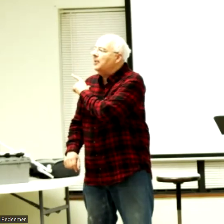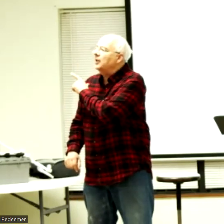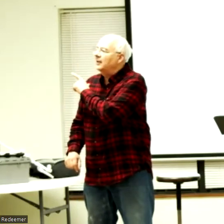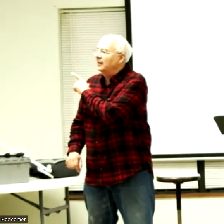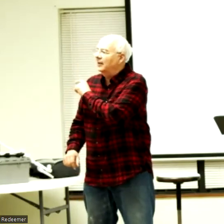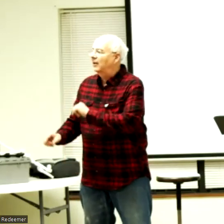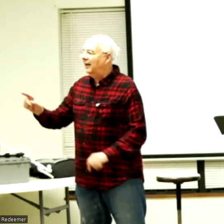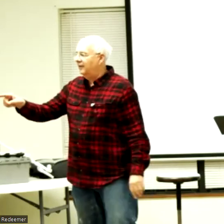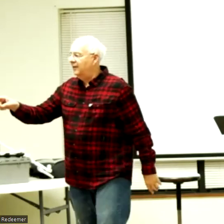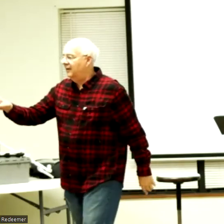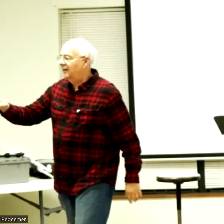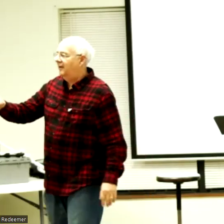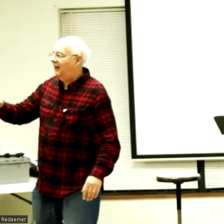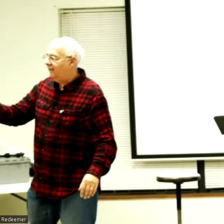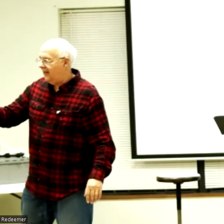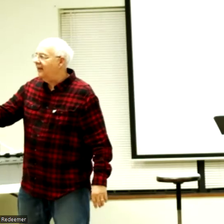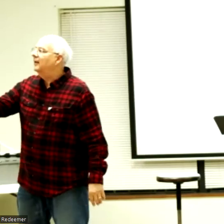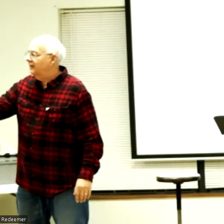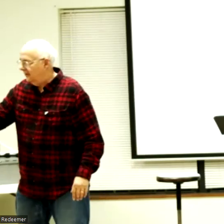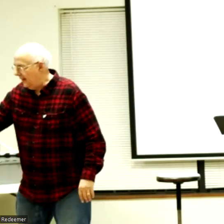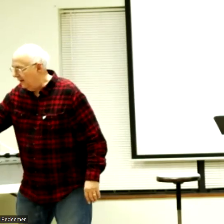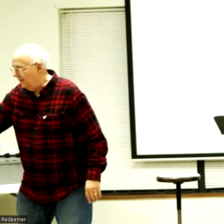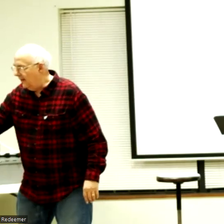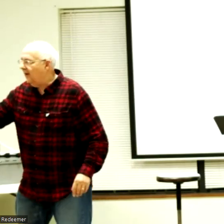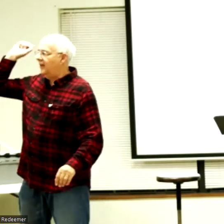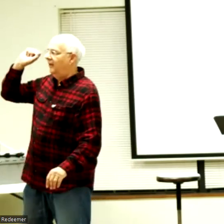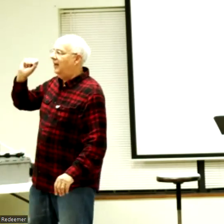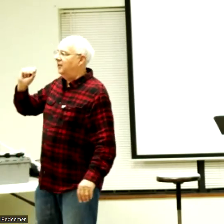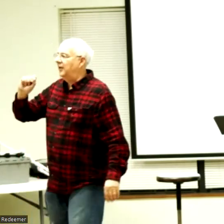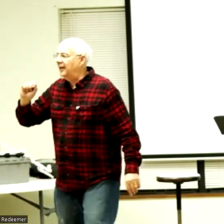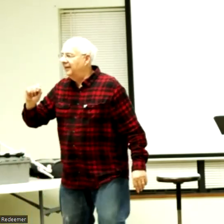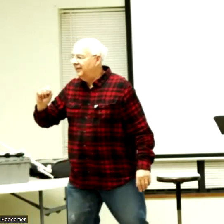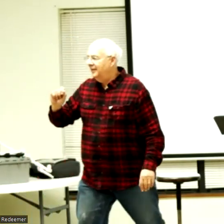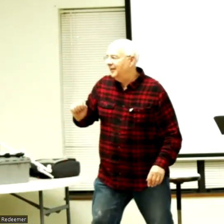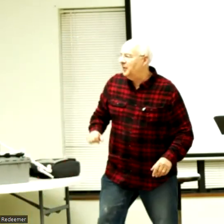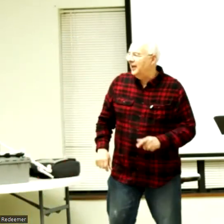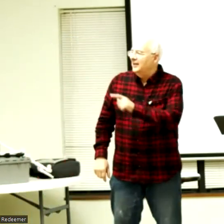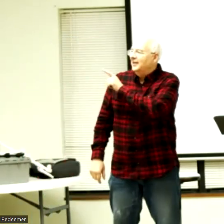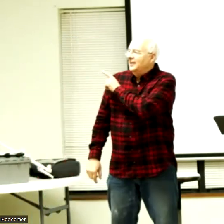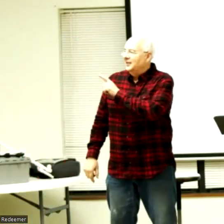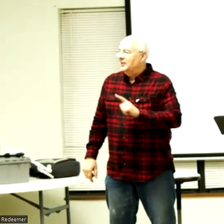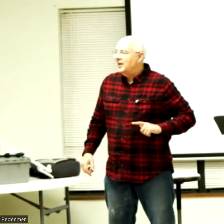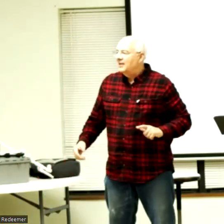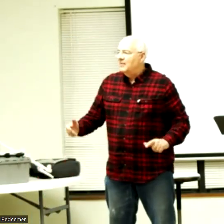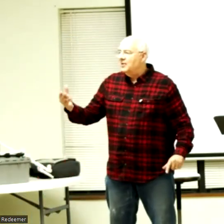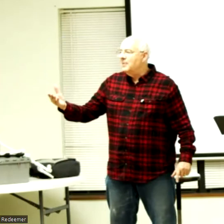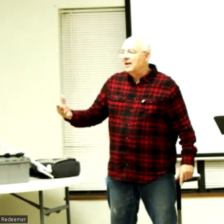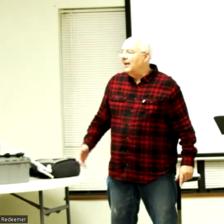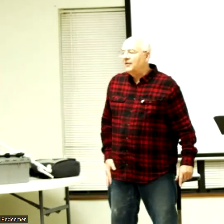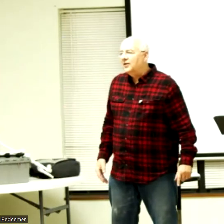Opposite. No, your left hand down. There we go. That looks right. Okay. See, you being a lefty